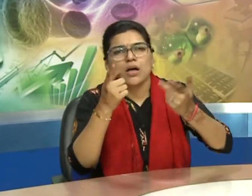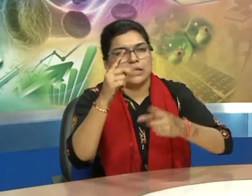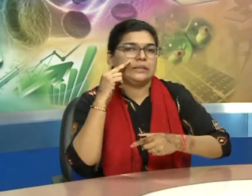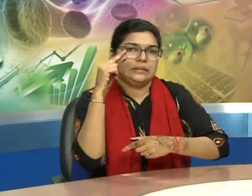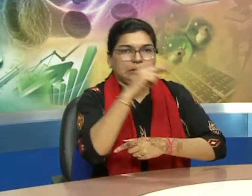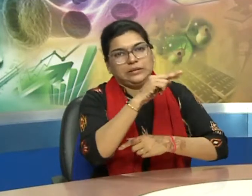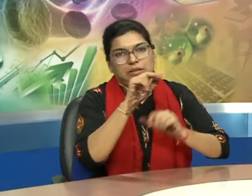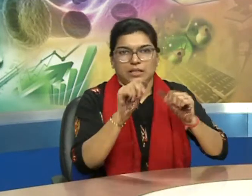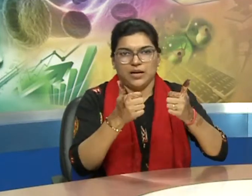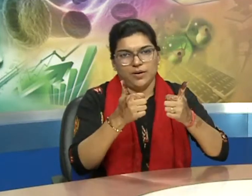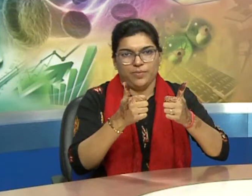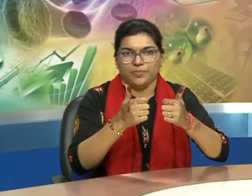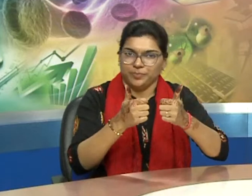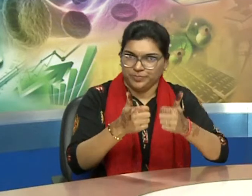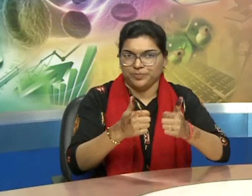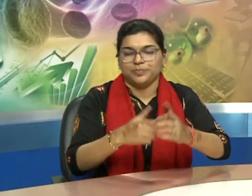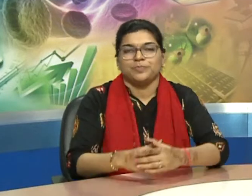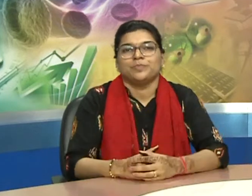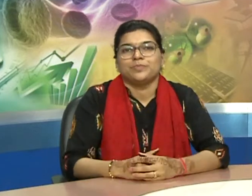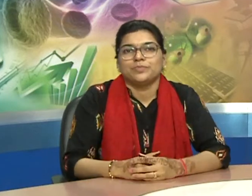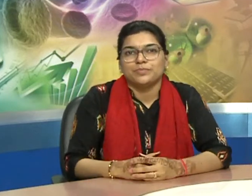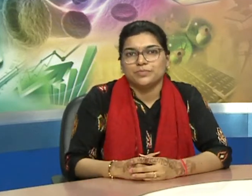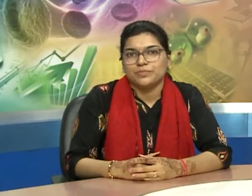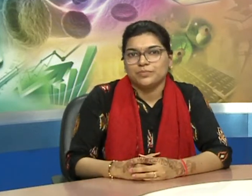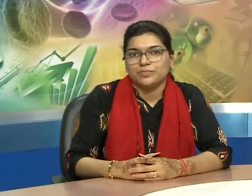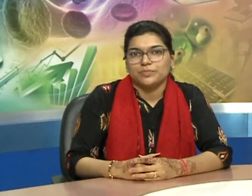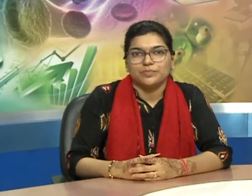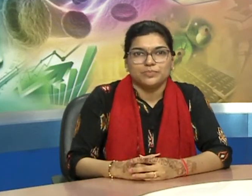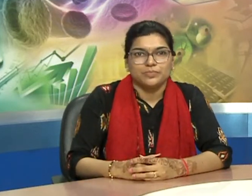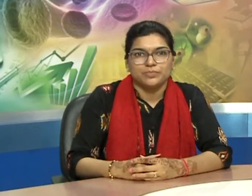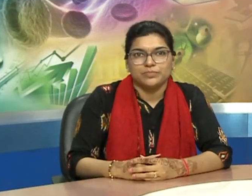So you can go through all these materials easily.